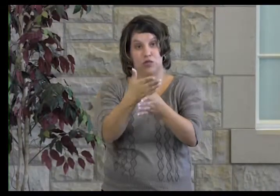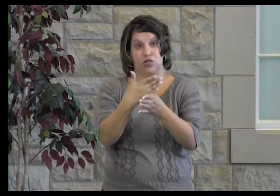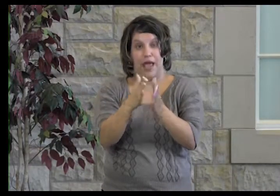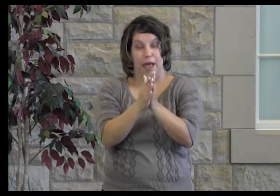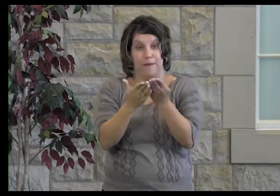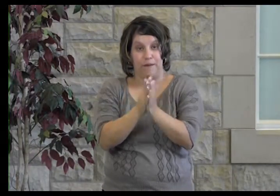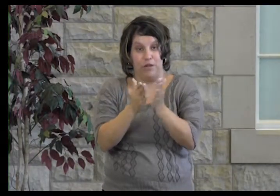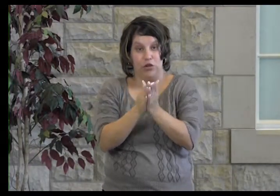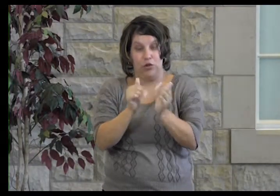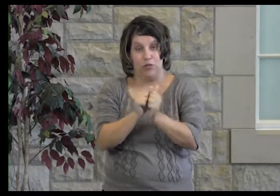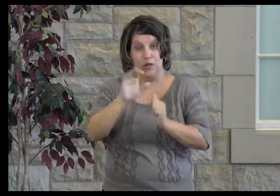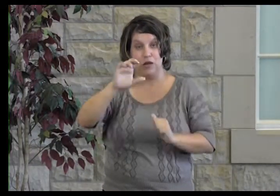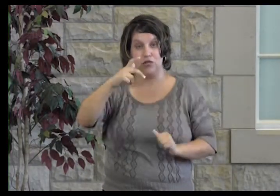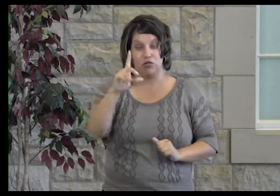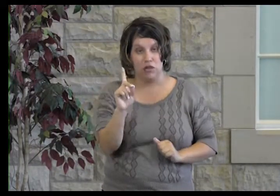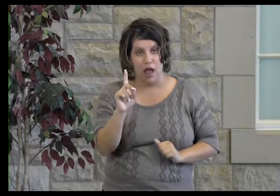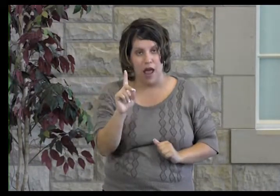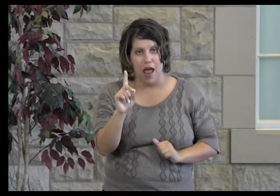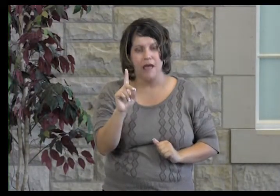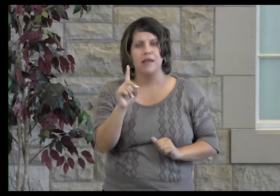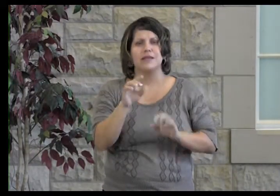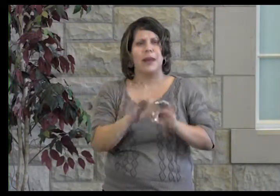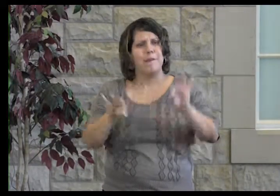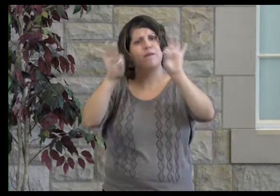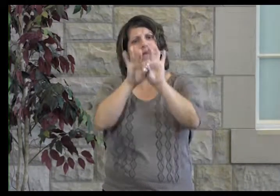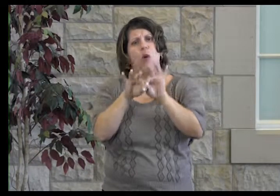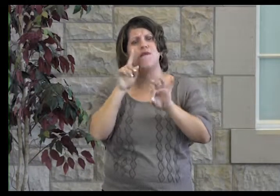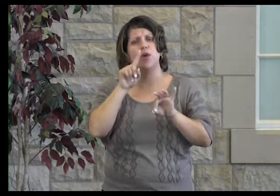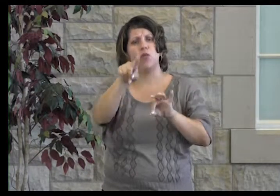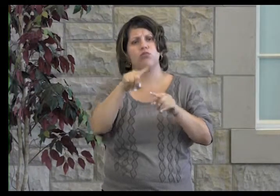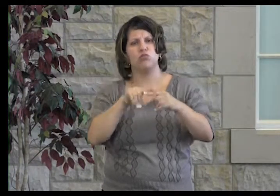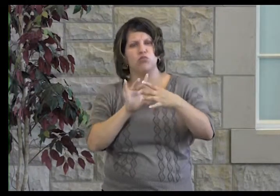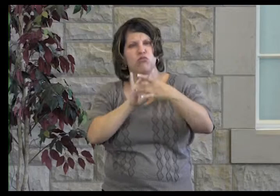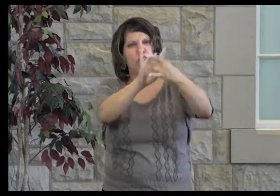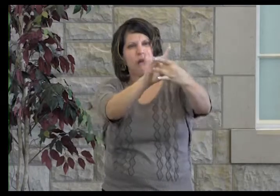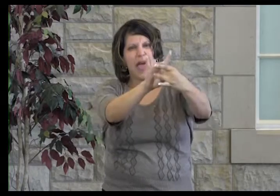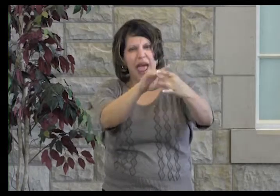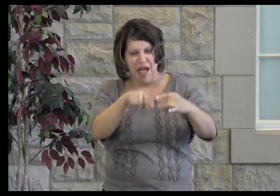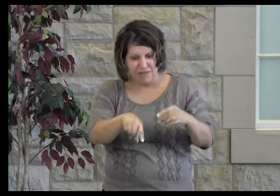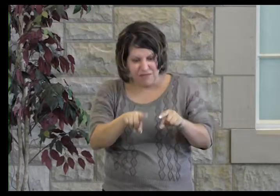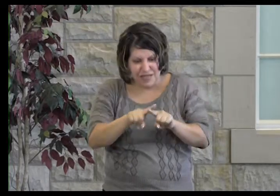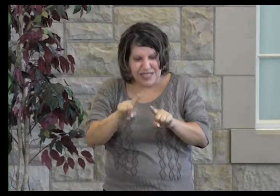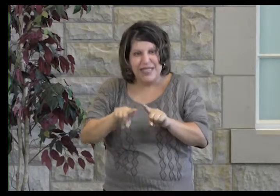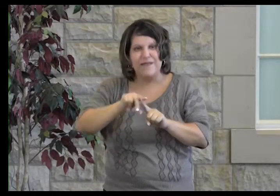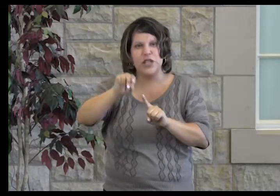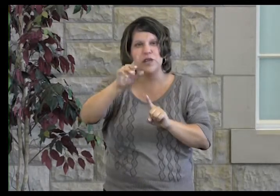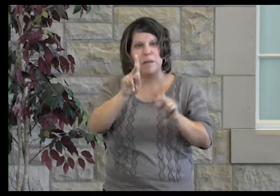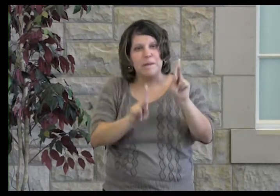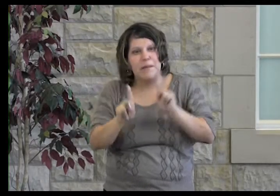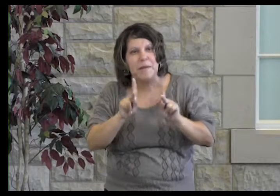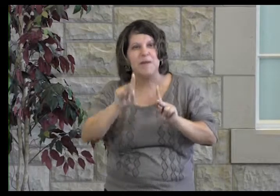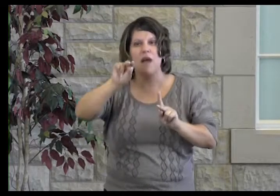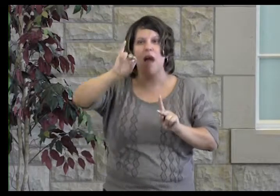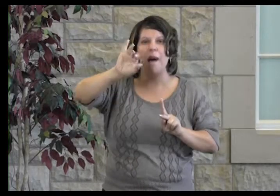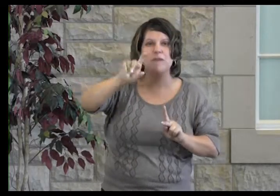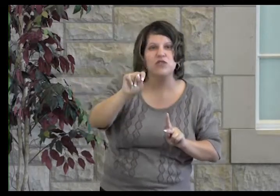When you're sharing a book with your child, it's very important that you relate the contents of the book to include the people,